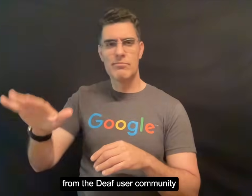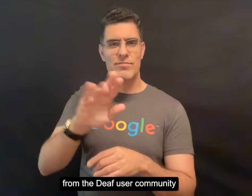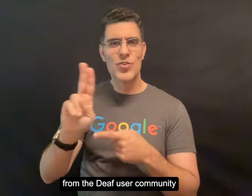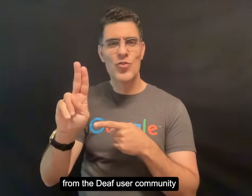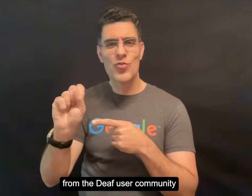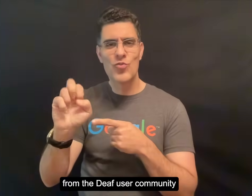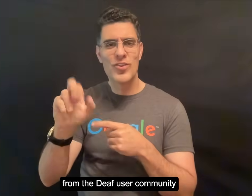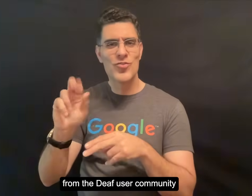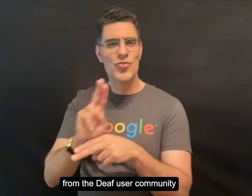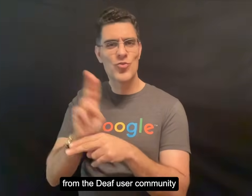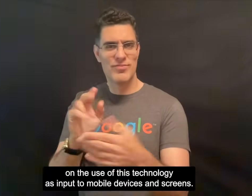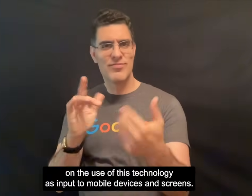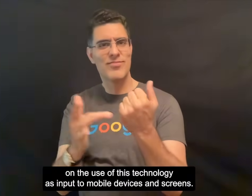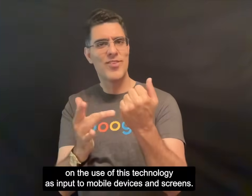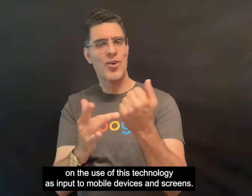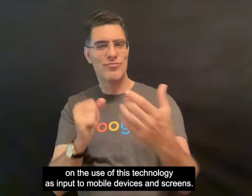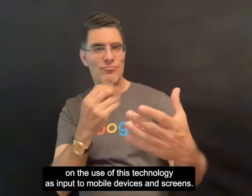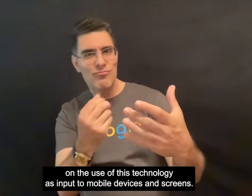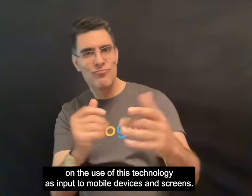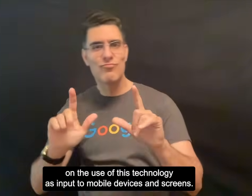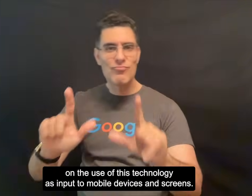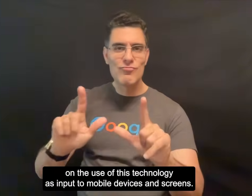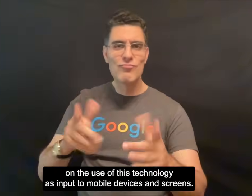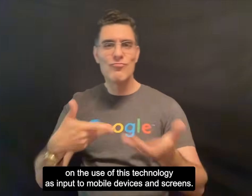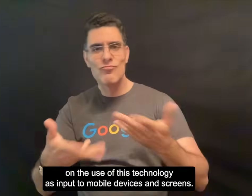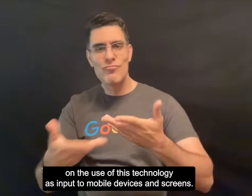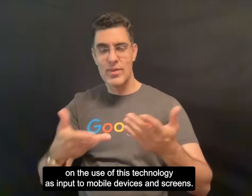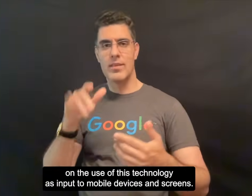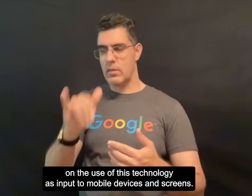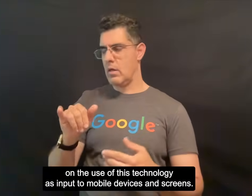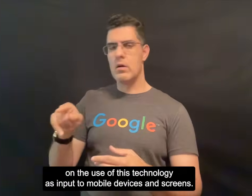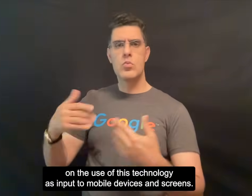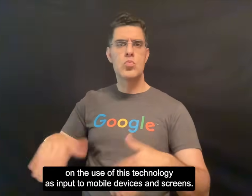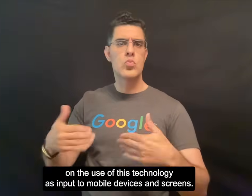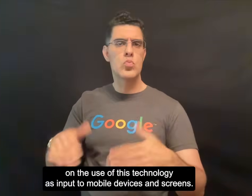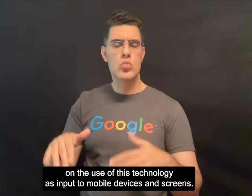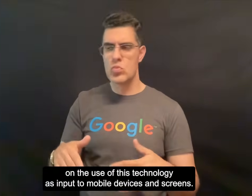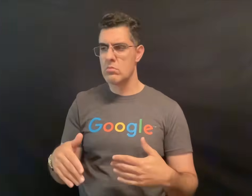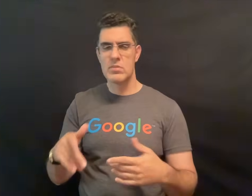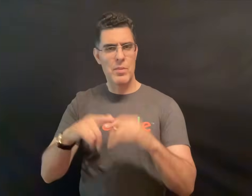user community on the use of this technology as input to mobile devices and screens.